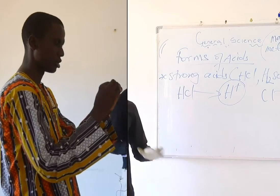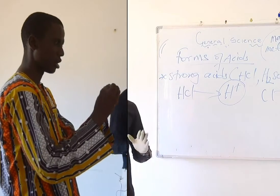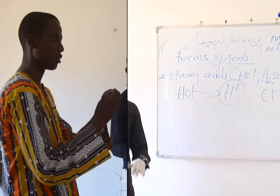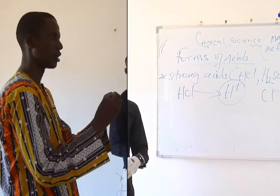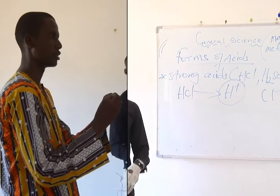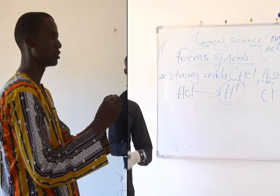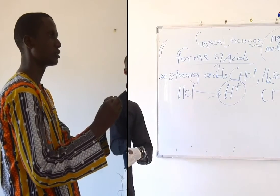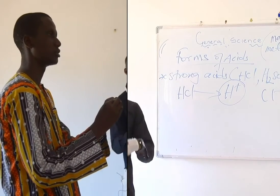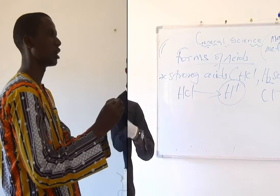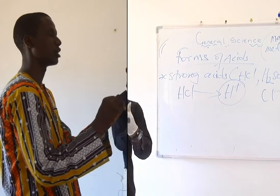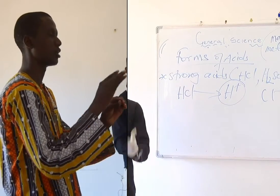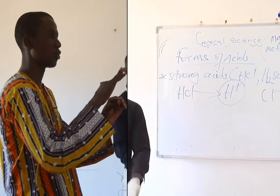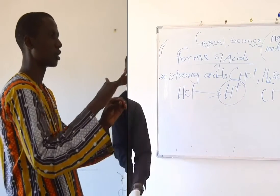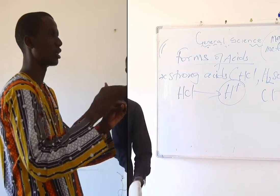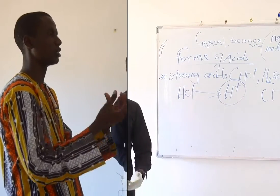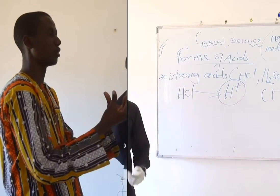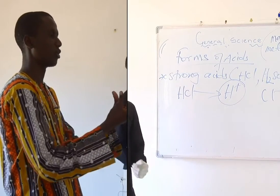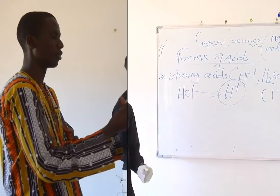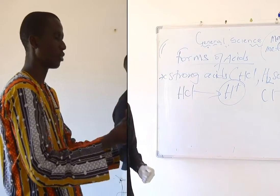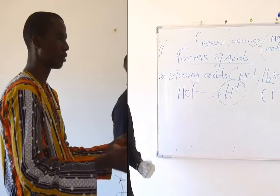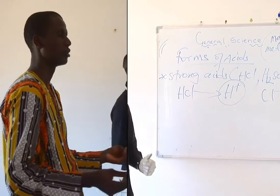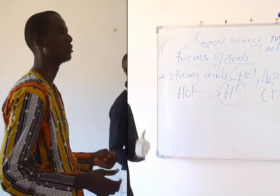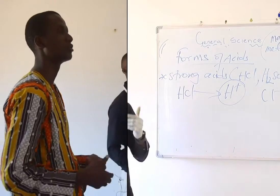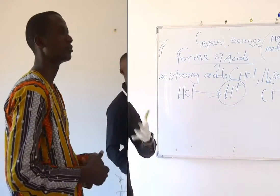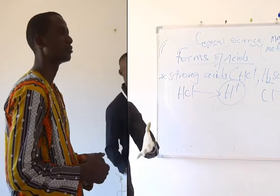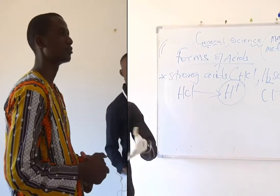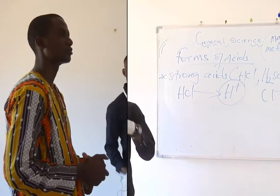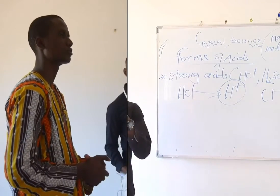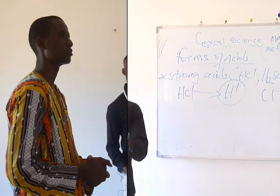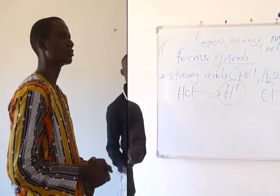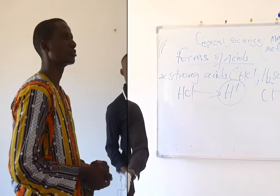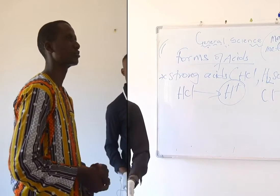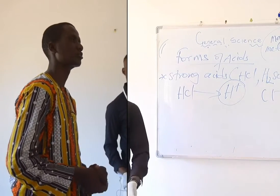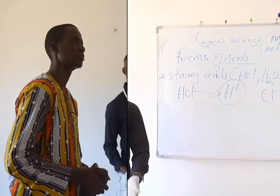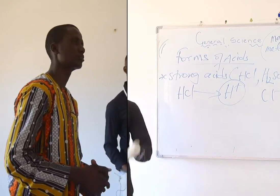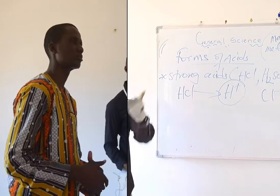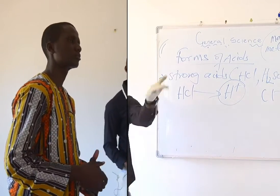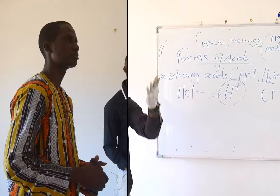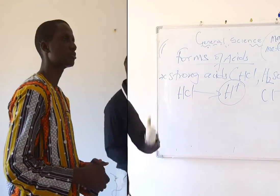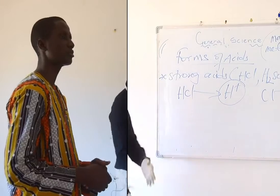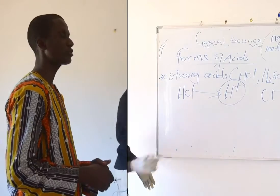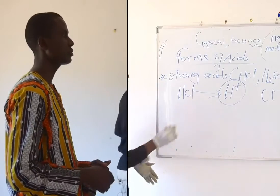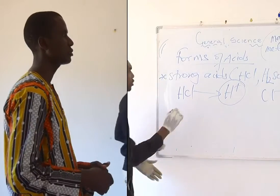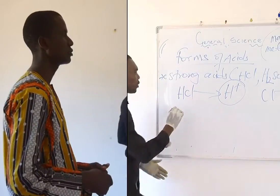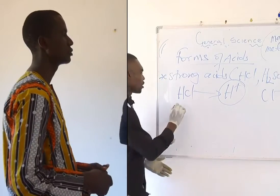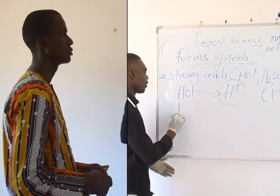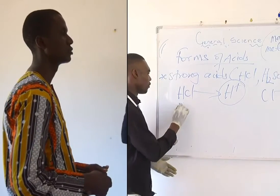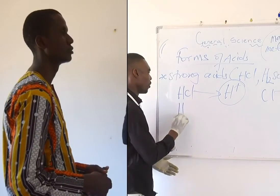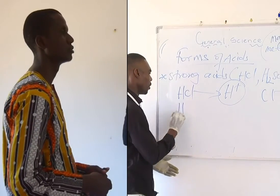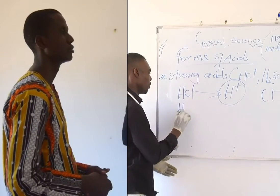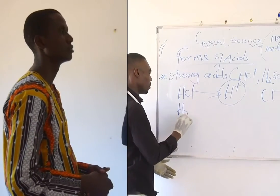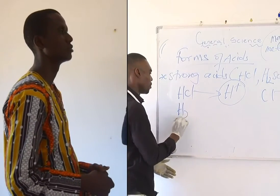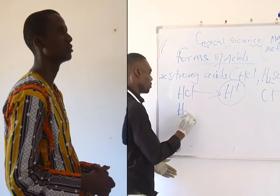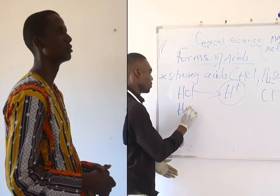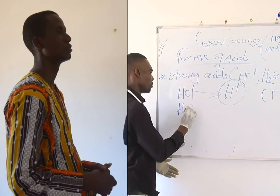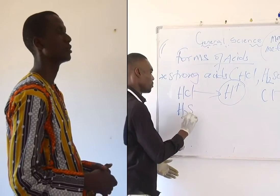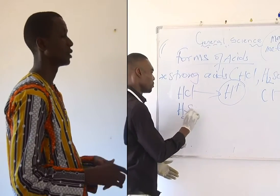completely ionized in water. This is why we call them as strong acids. The same way,